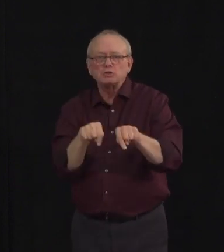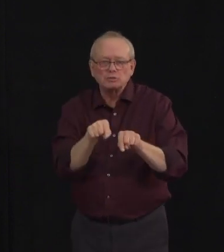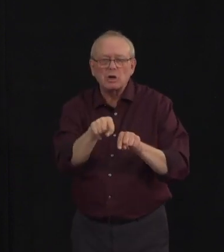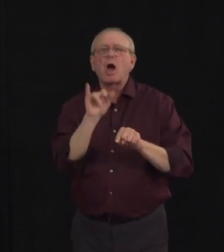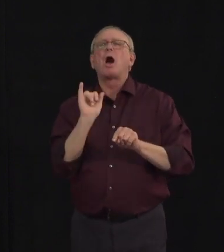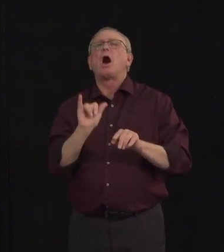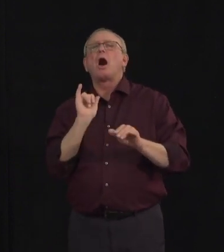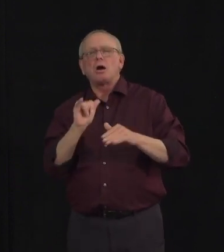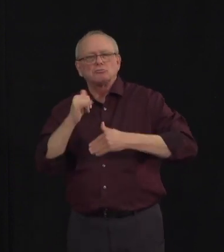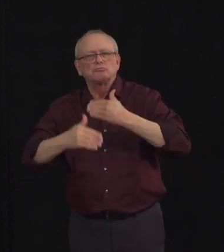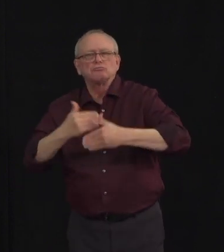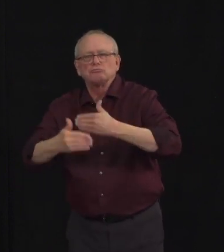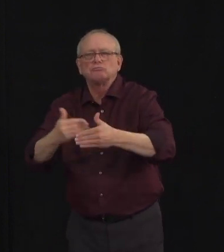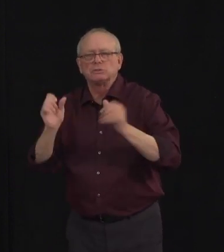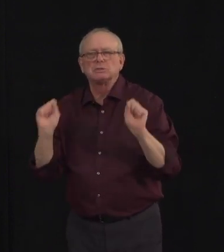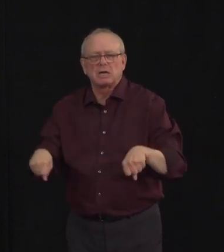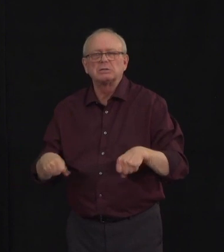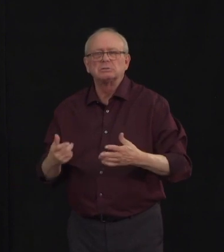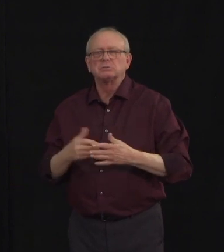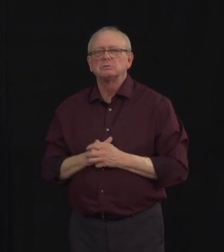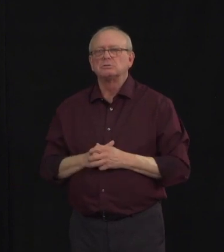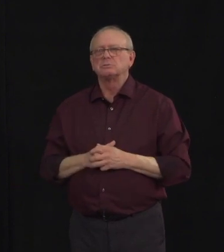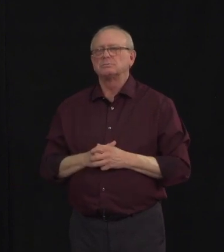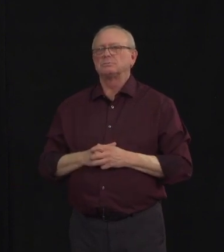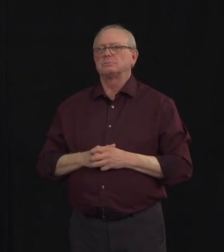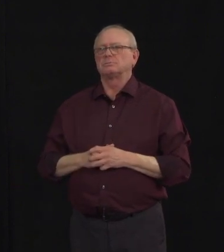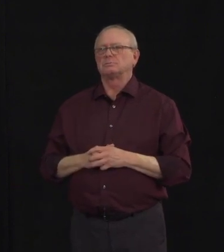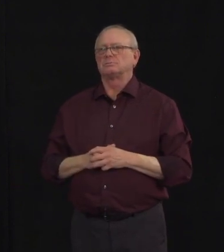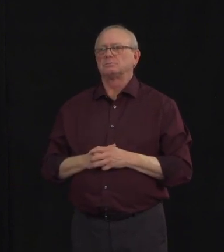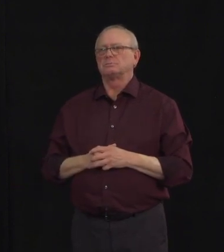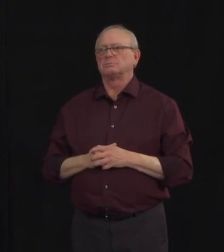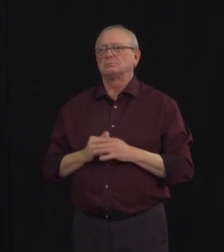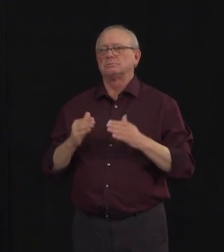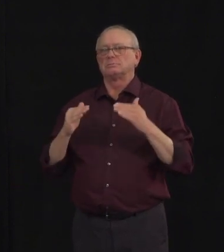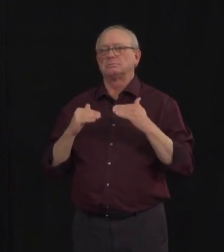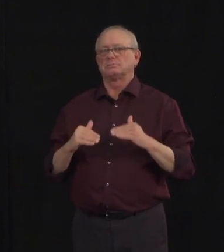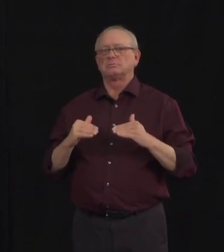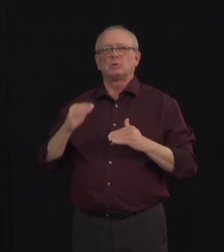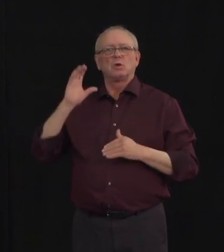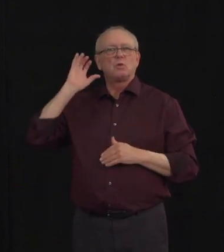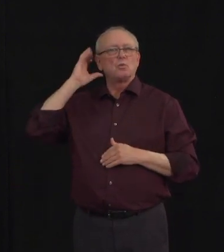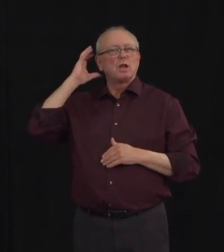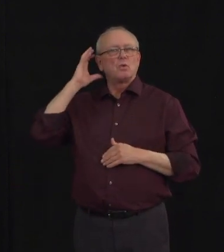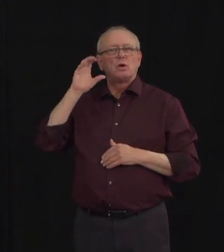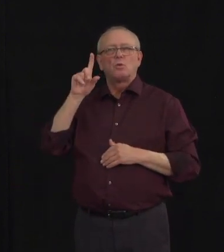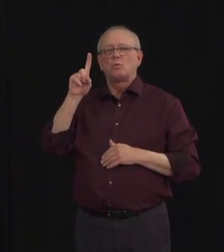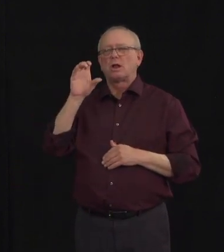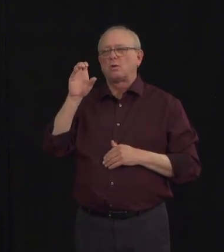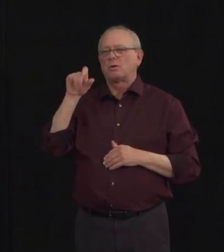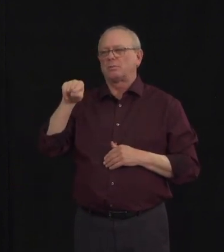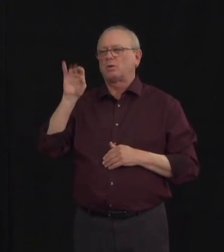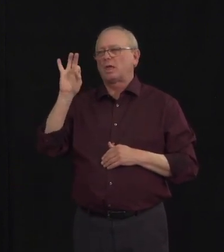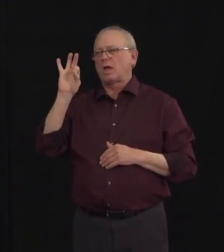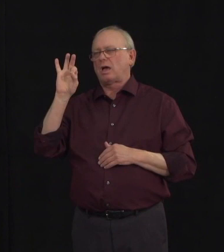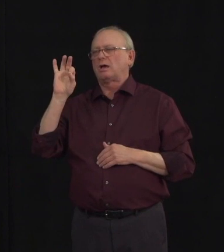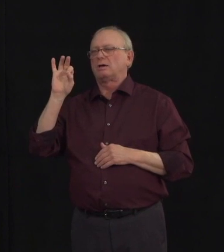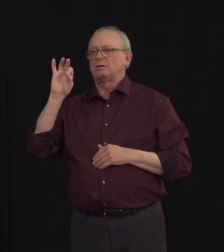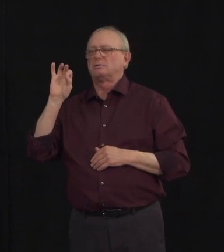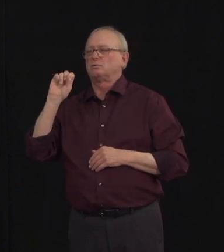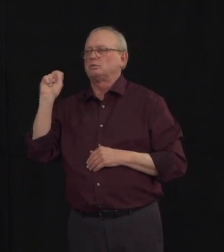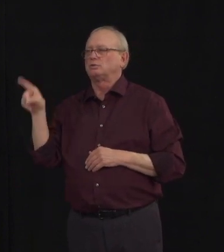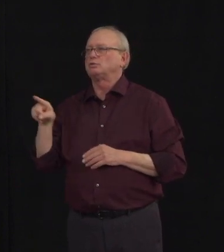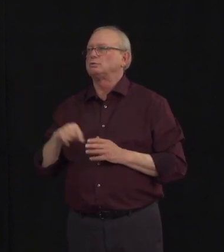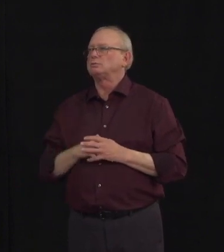Next is Harrison 09s with the Eagle 100.9. Go ahead. Hi, Dr. Hinshaw. A lot of